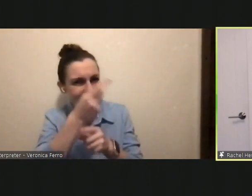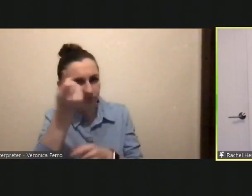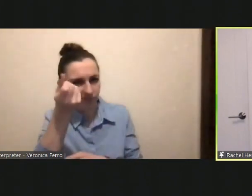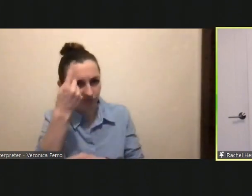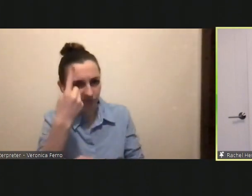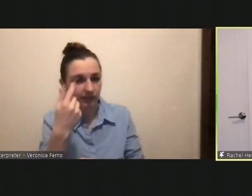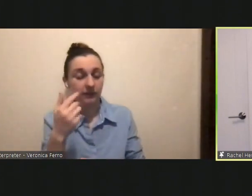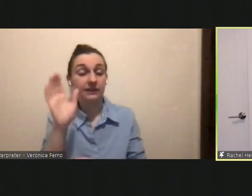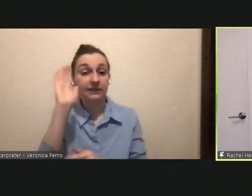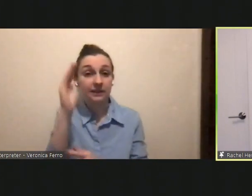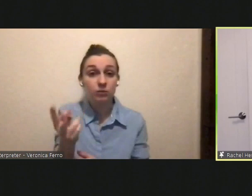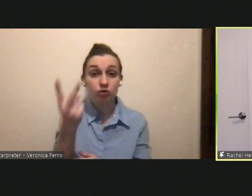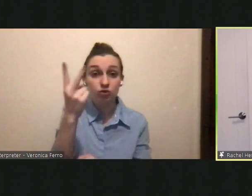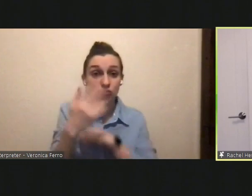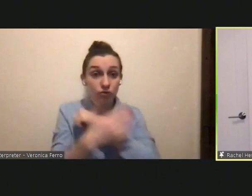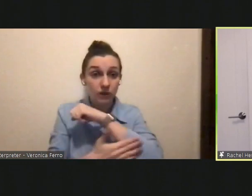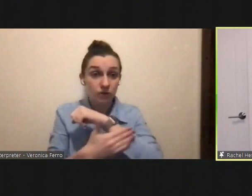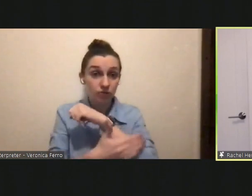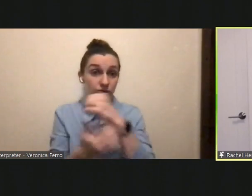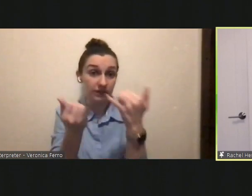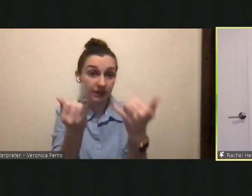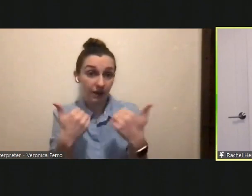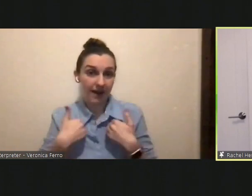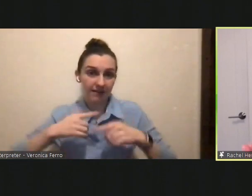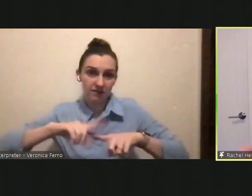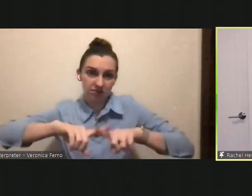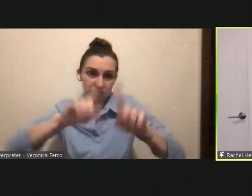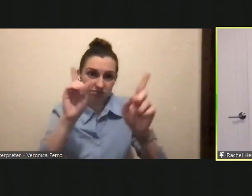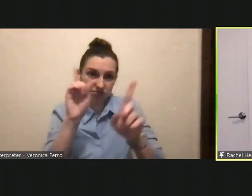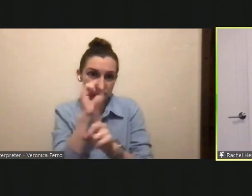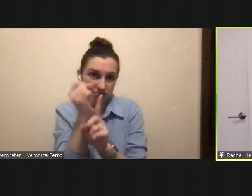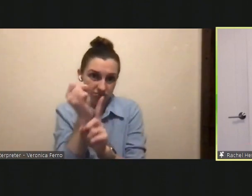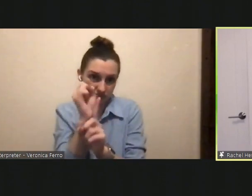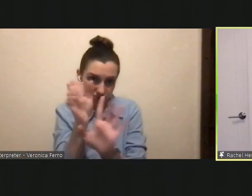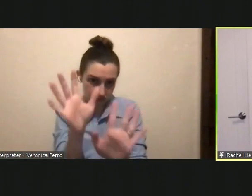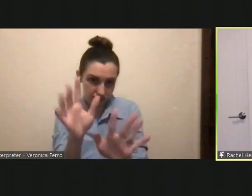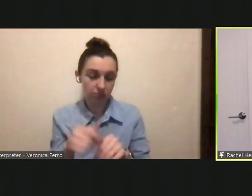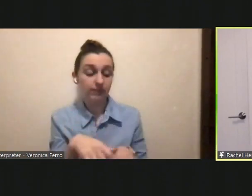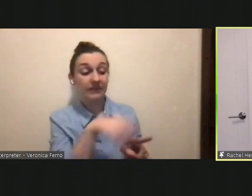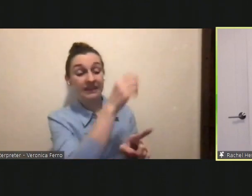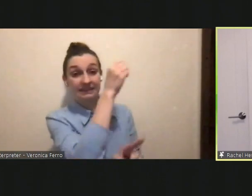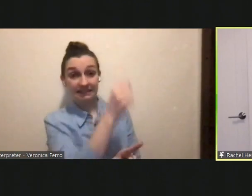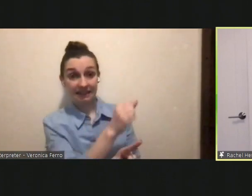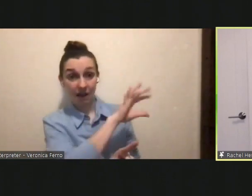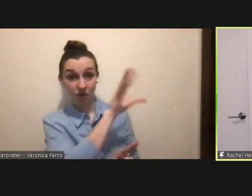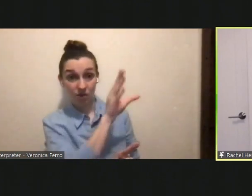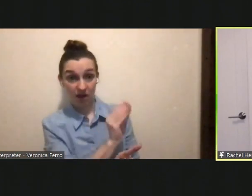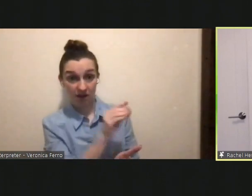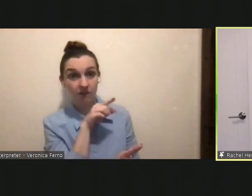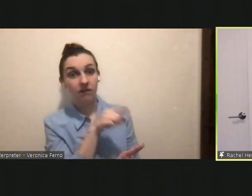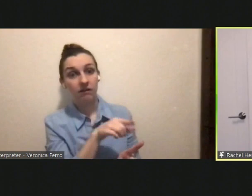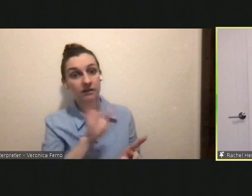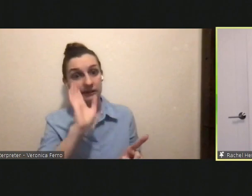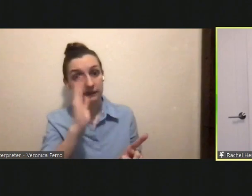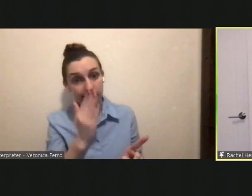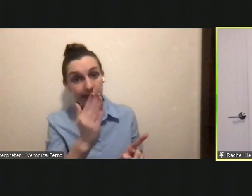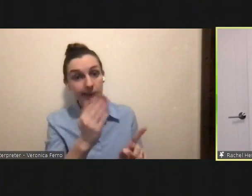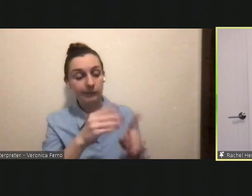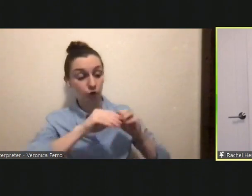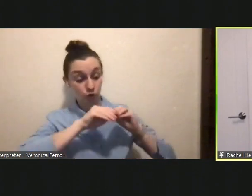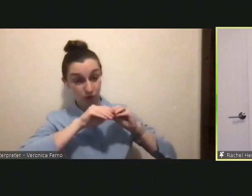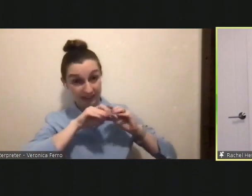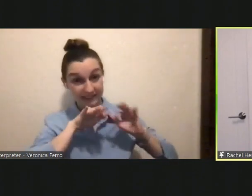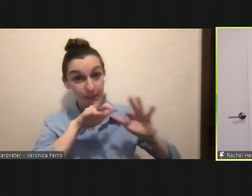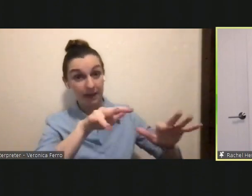countries now with pretty different circumstances. So we have South Africa, where the overall transmission level was quite low